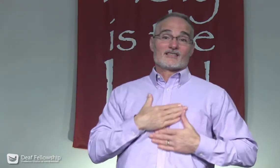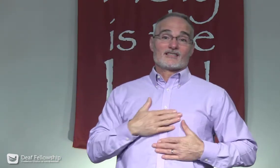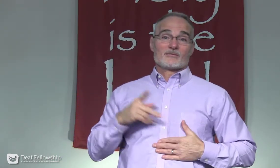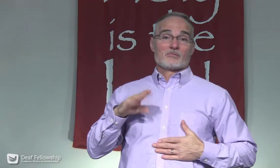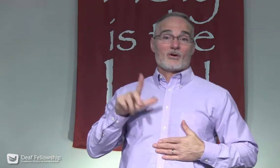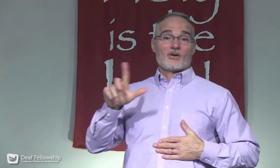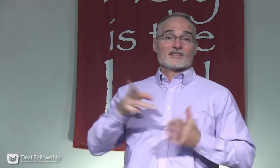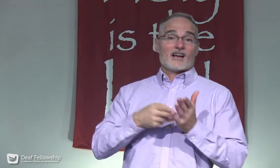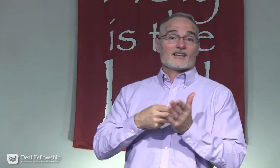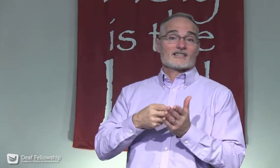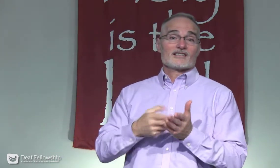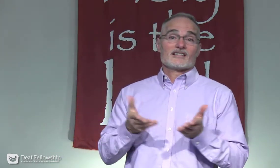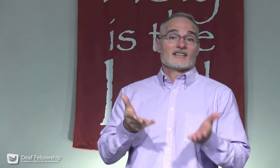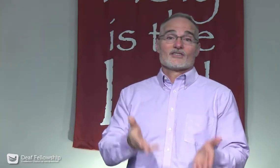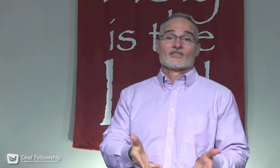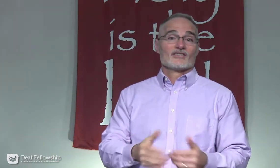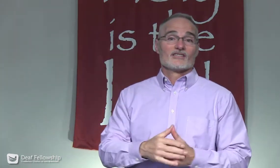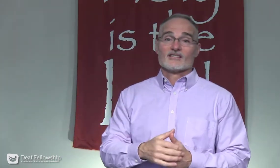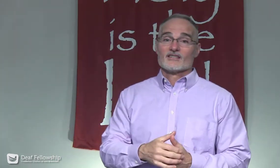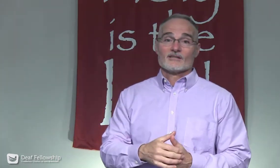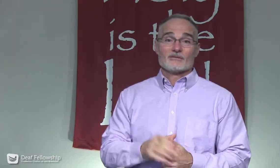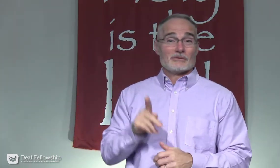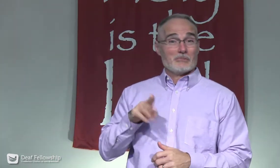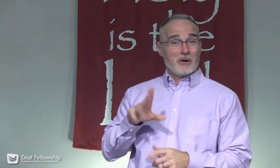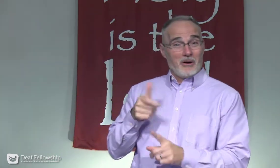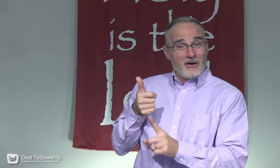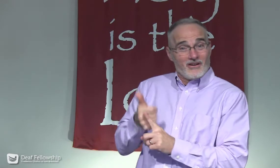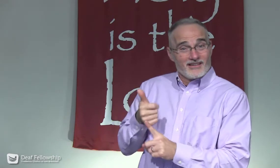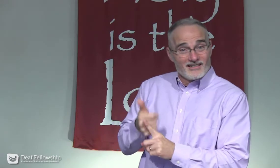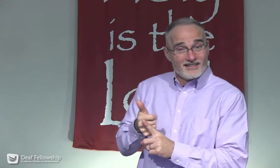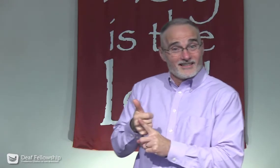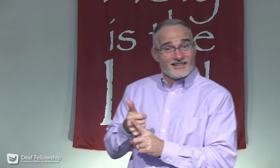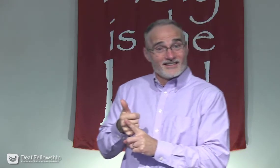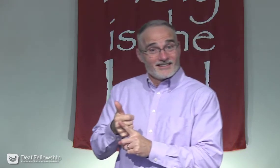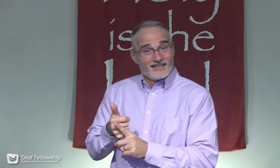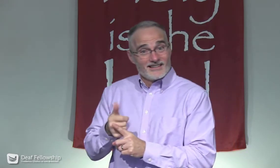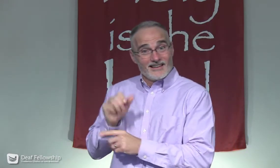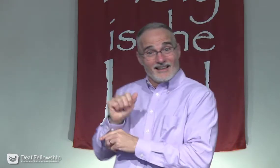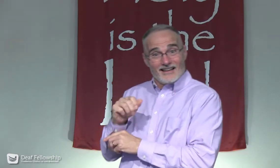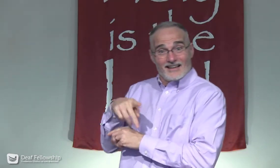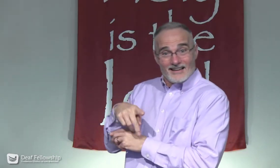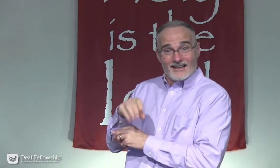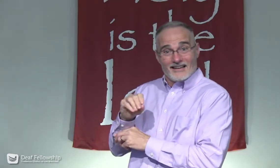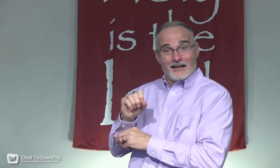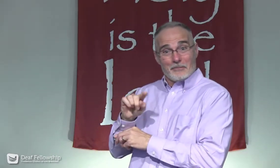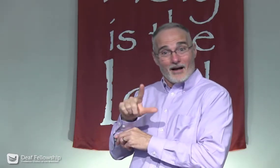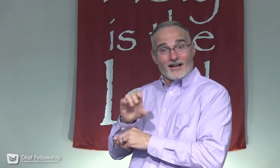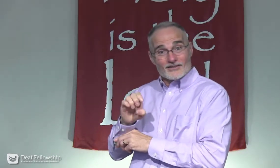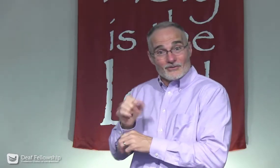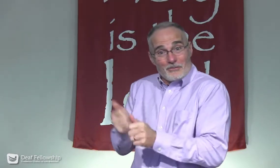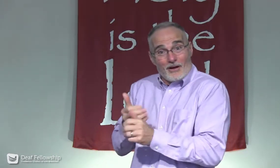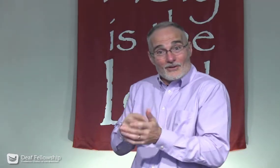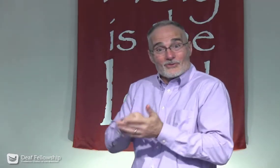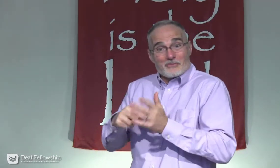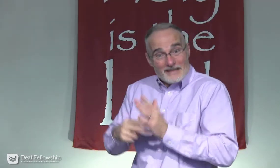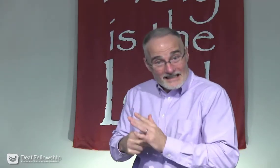And, you know, I really appreciate Paul's honesty here. I mean, Paul was